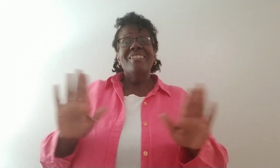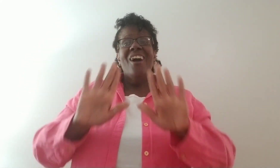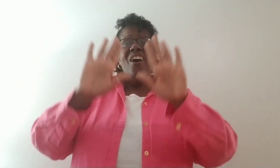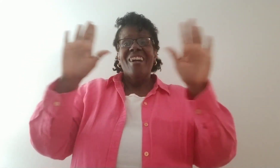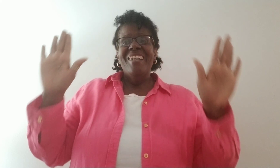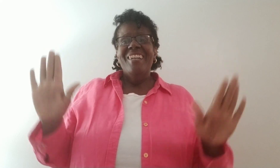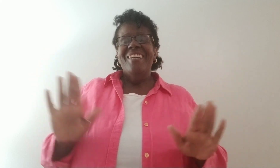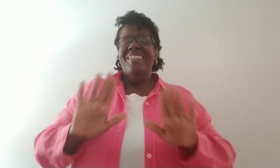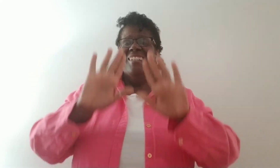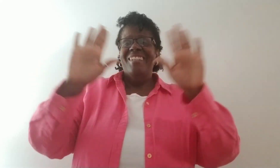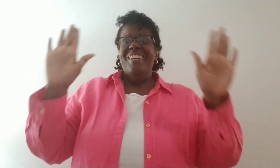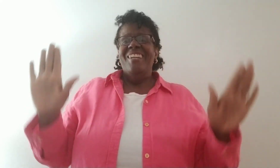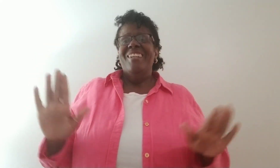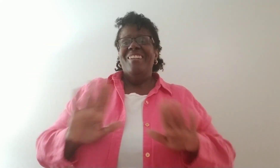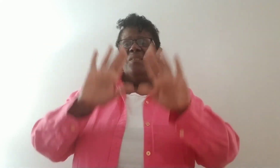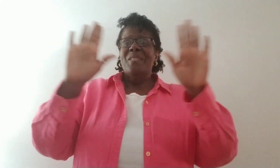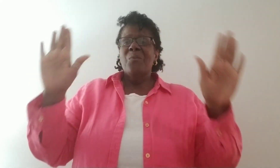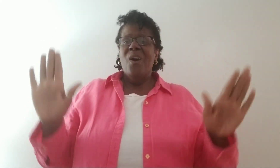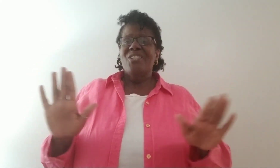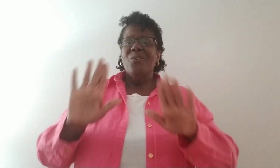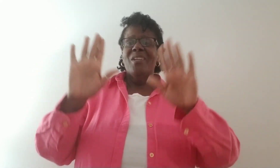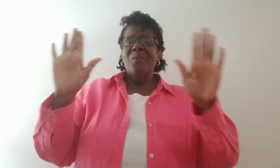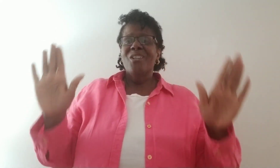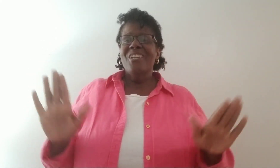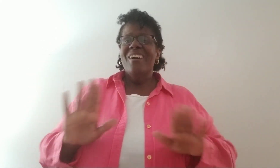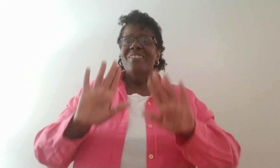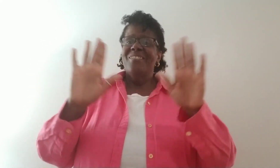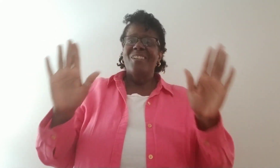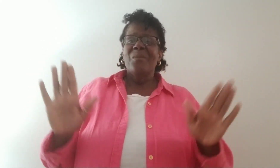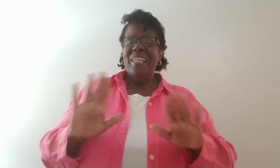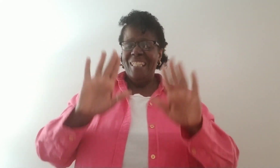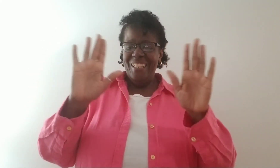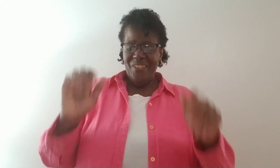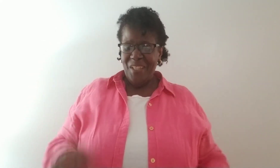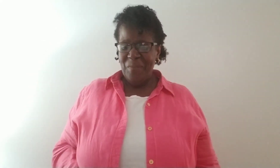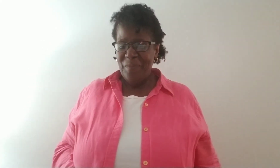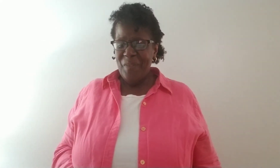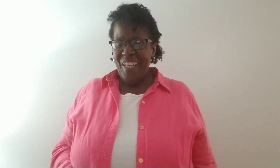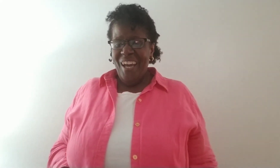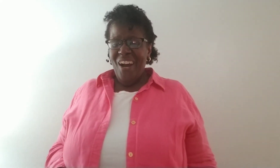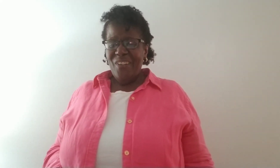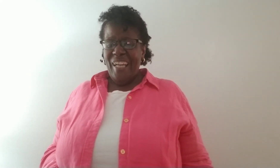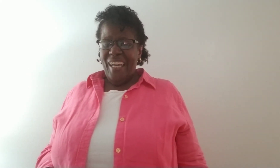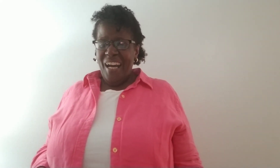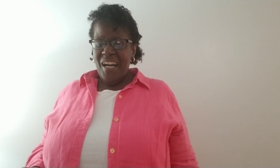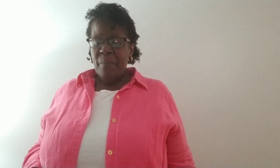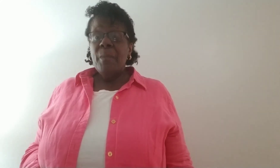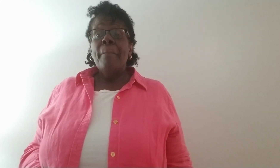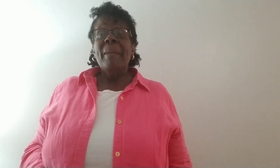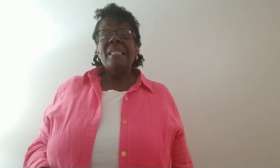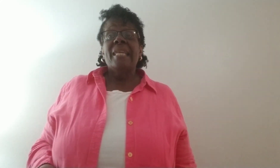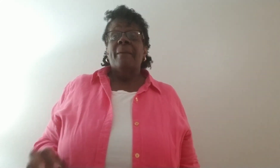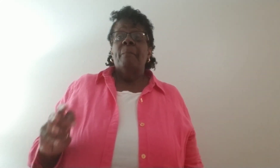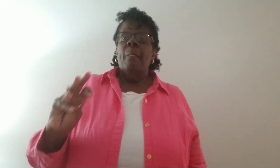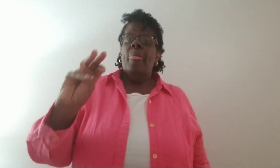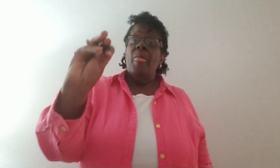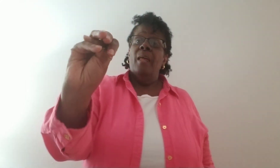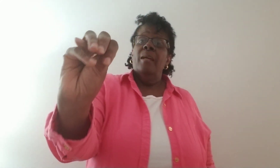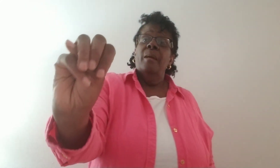car. What was it, wash on, wash off, Karate Kid or something? Okay, Monday, make